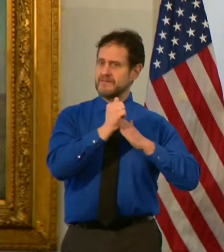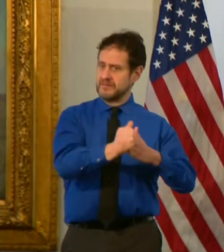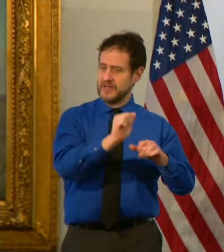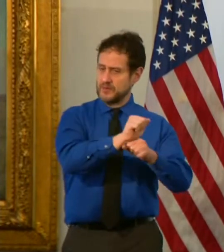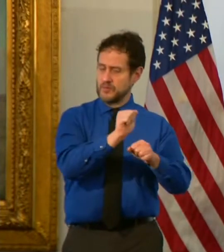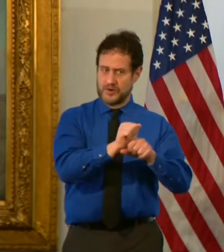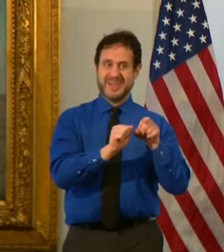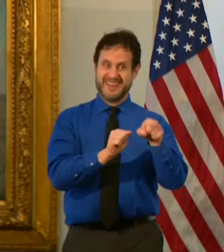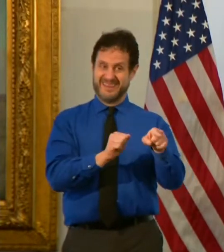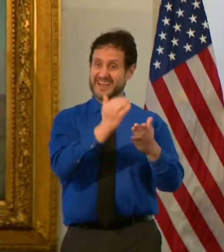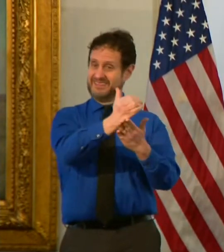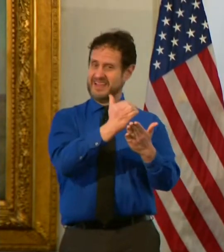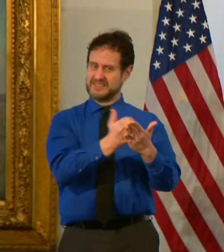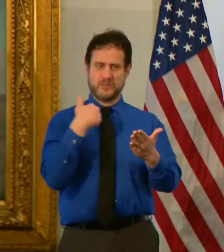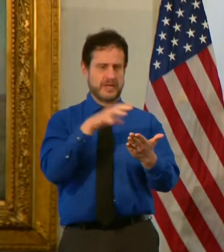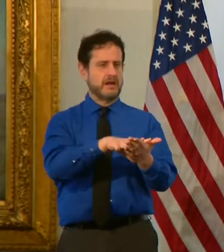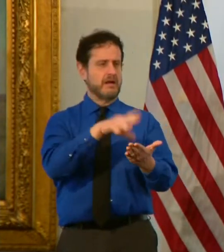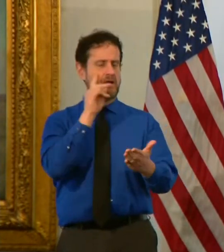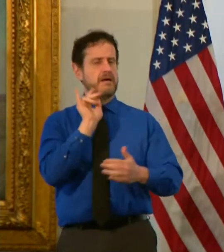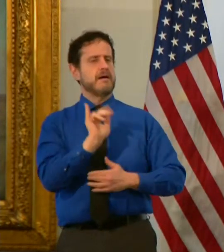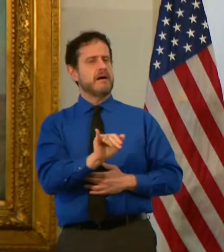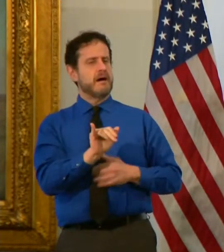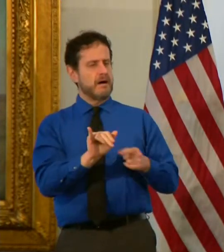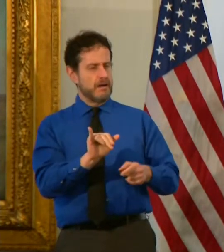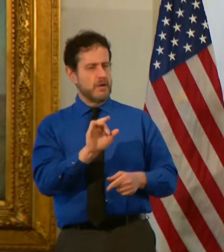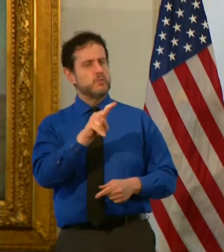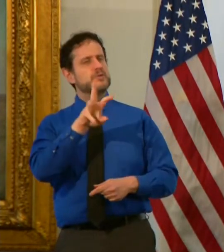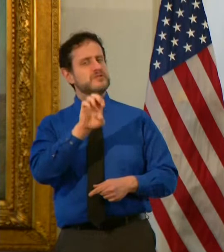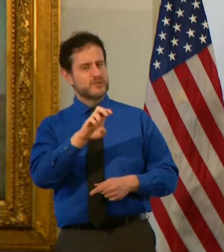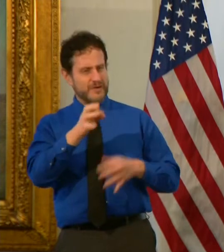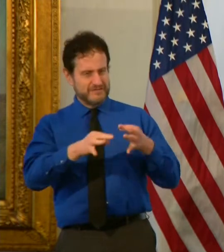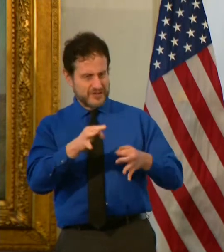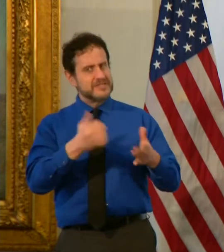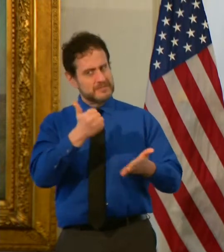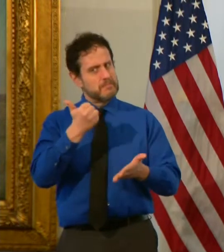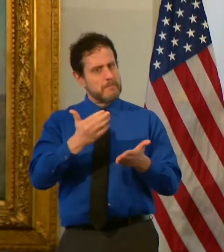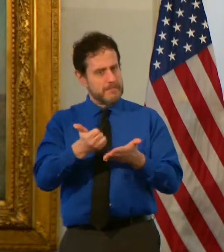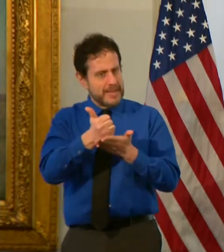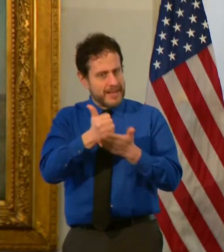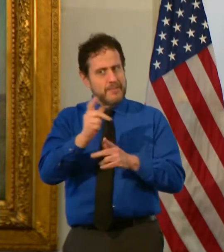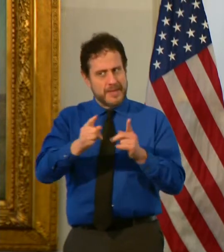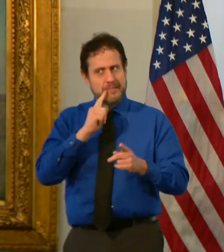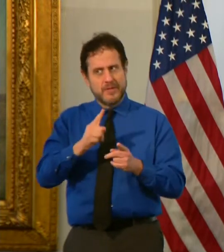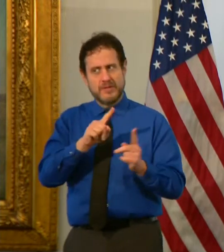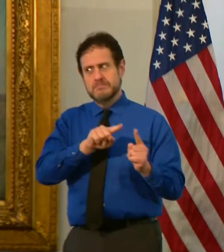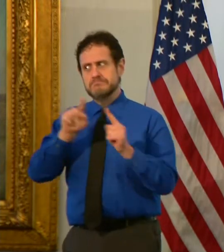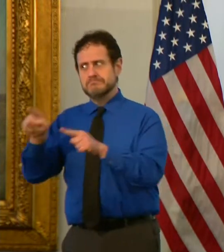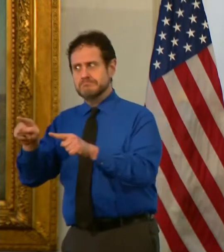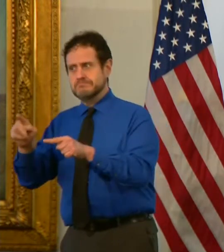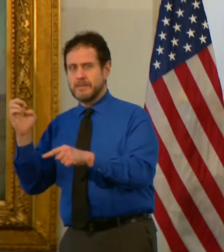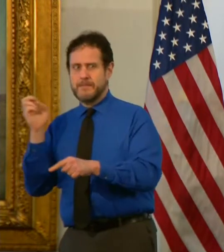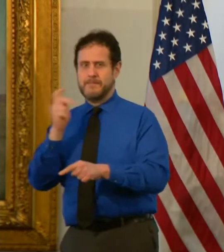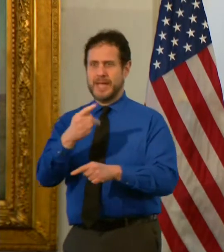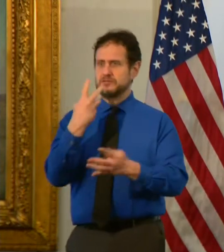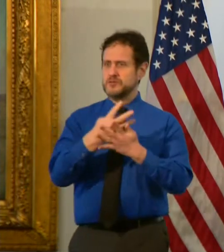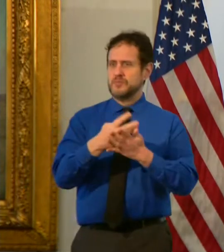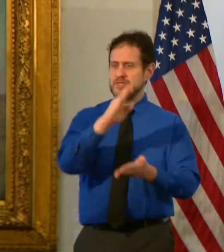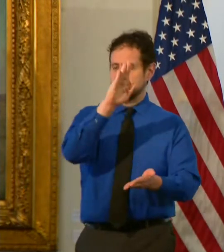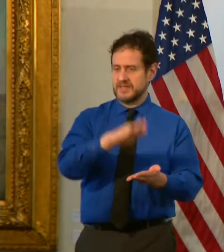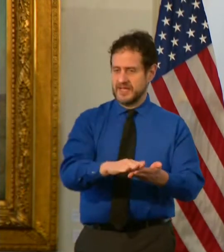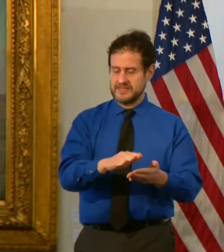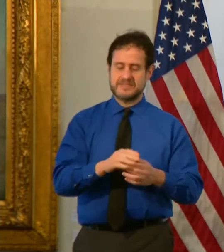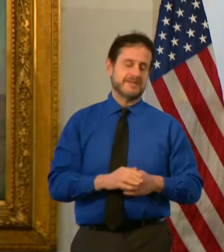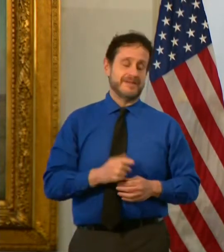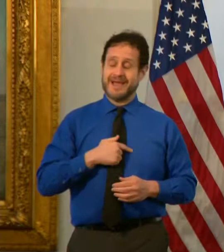lesson that we can take stock in. The reality is, you didn't ask this part, it's probably when I should have stopped talking,